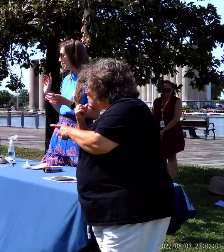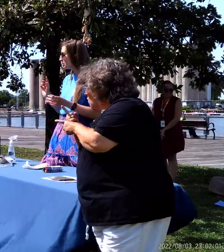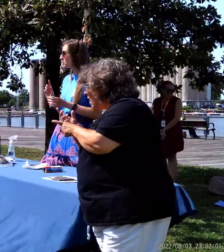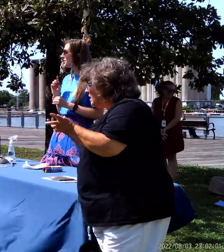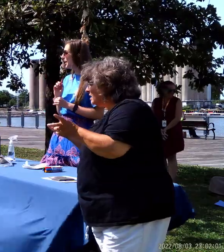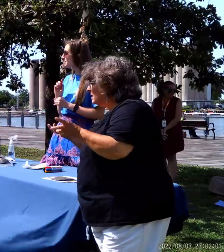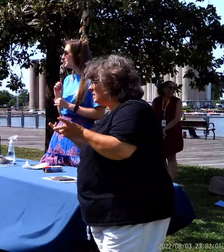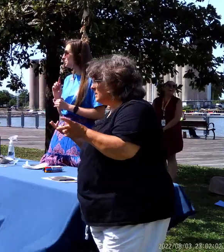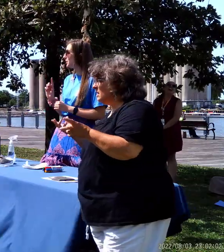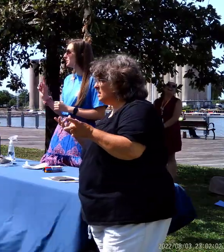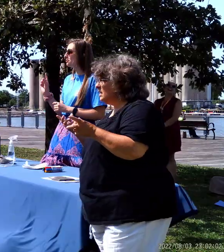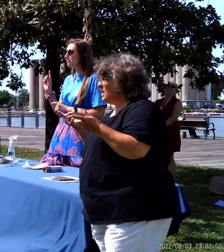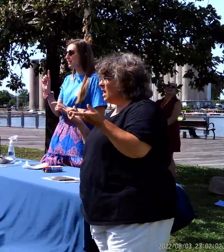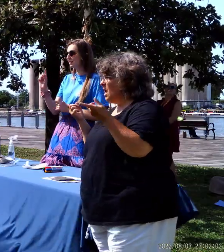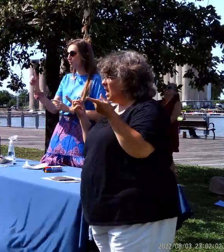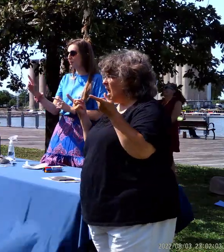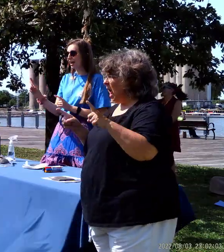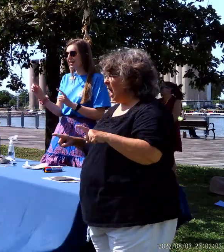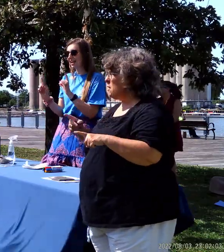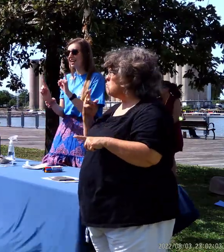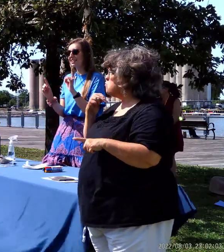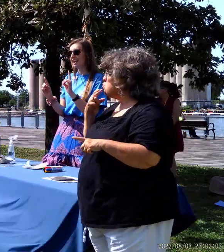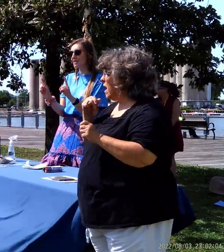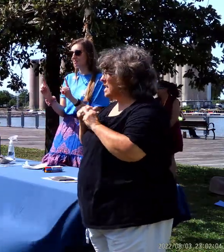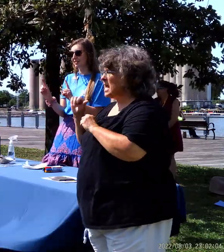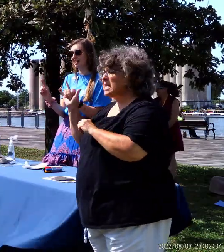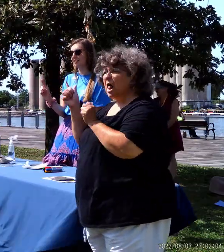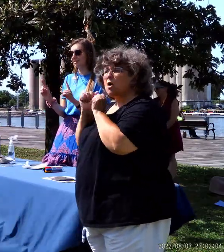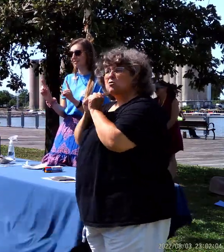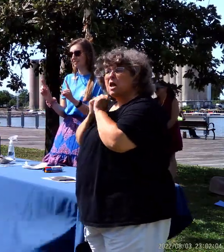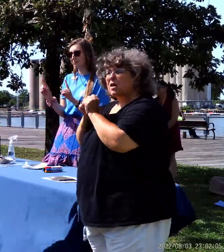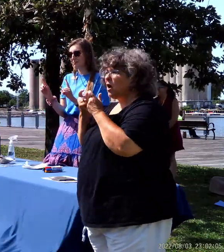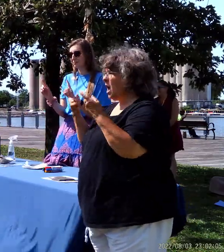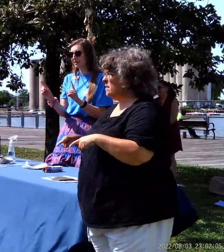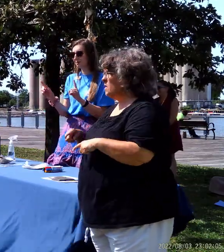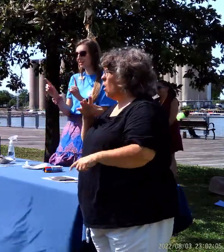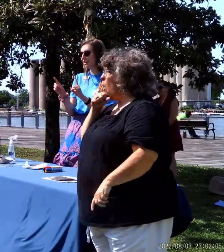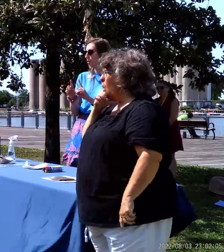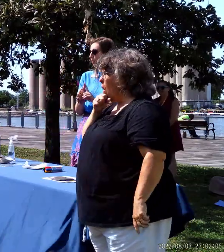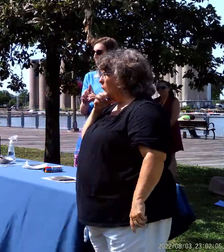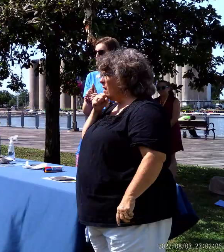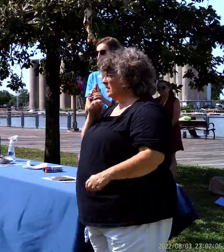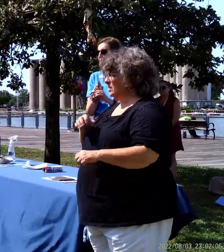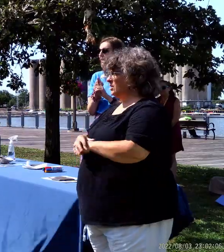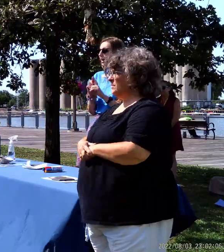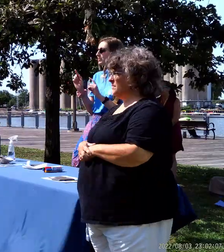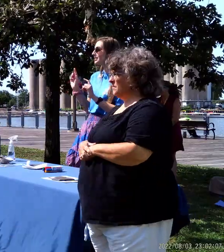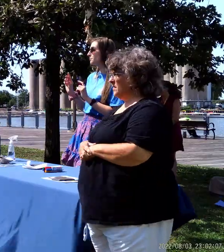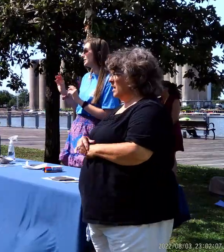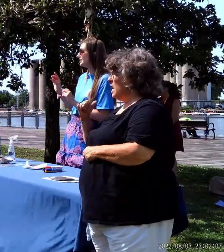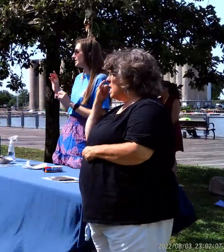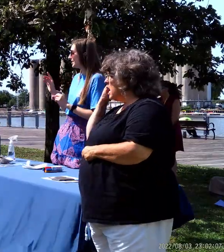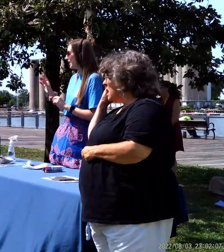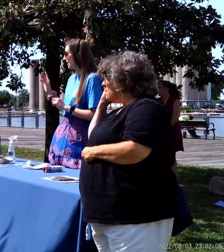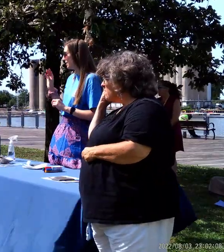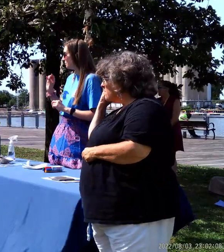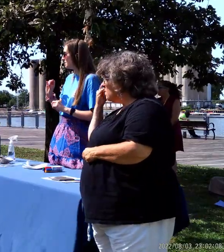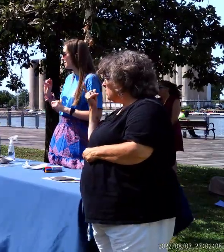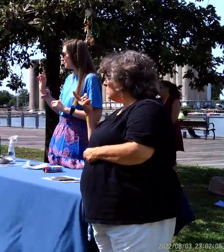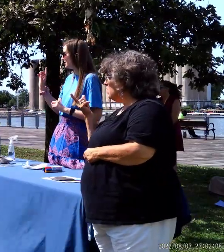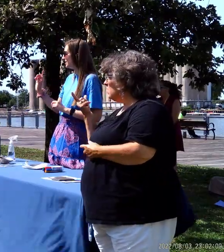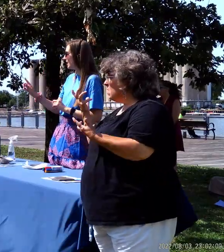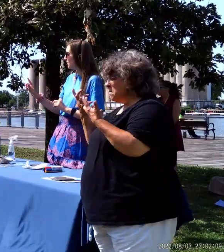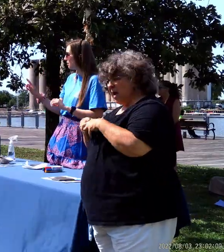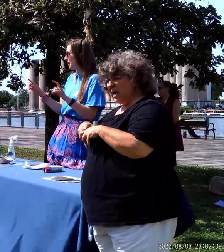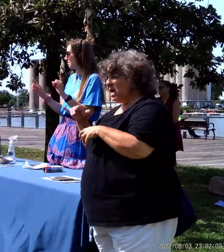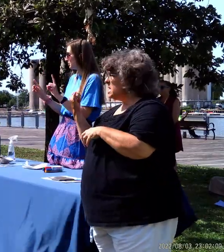right? So what happens when you mix red and yellow together? You get orange. What happens if we say we